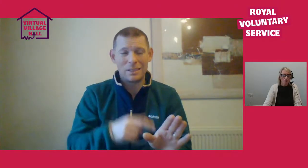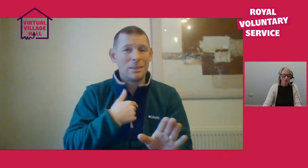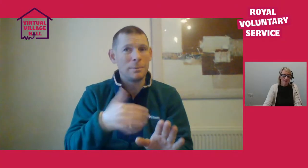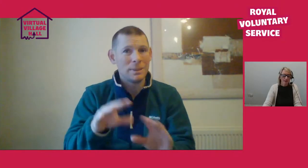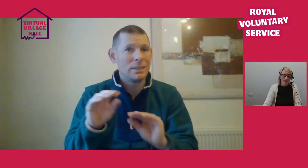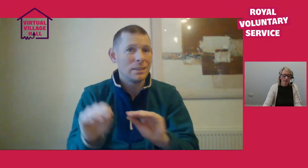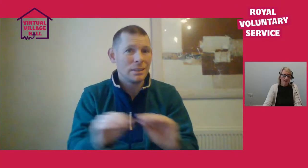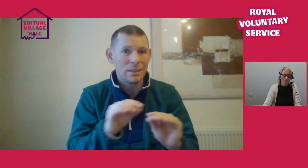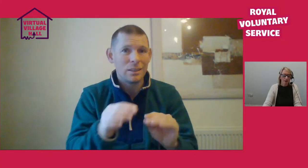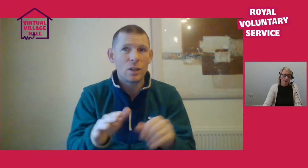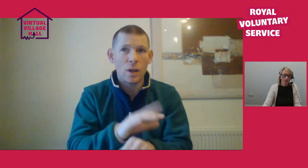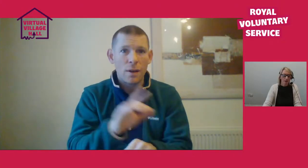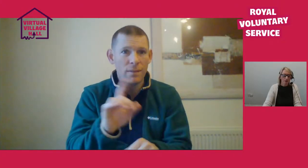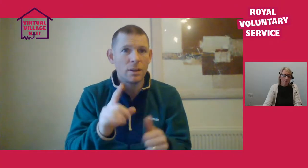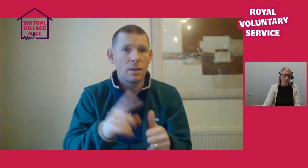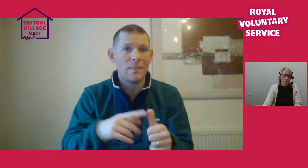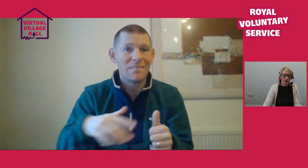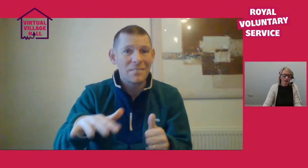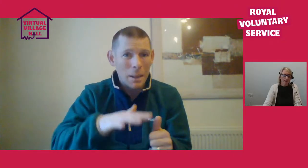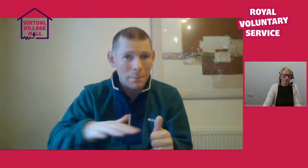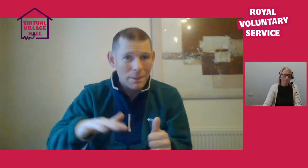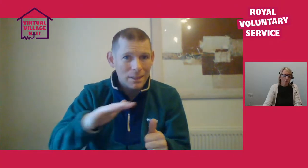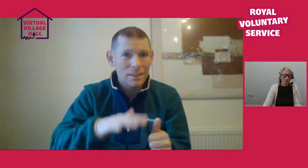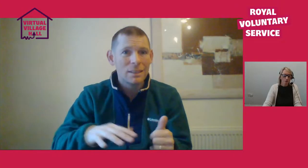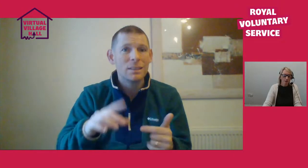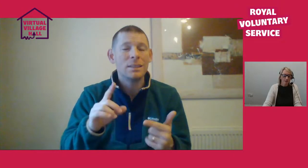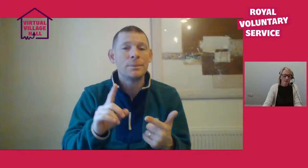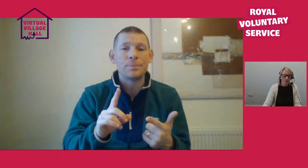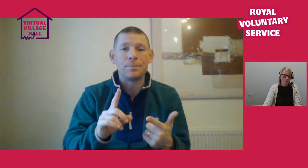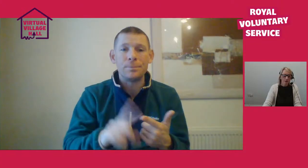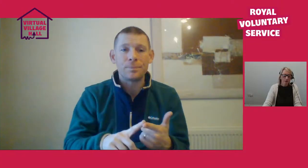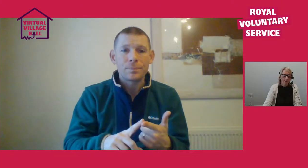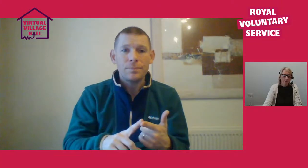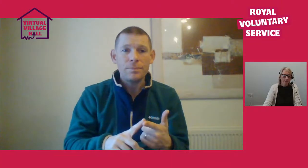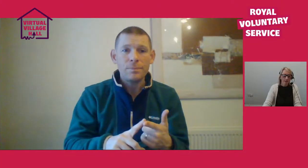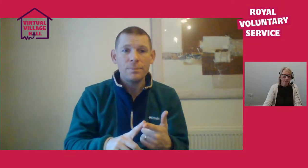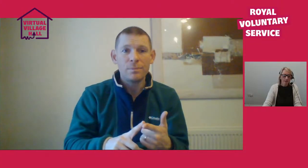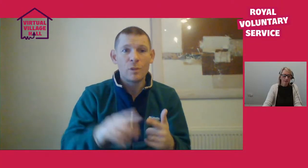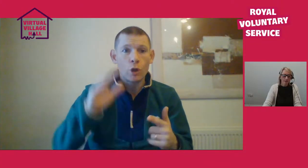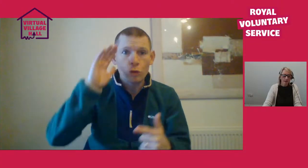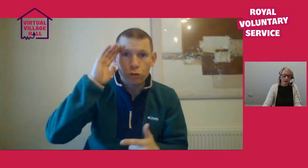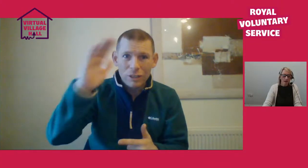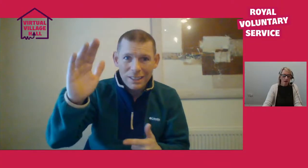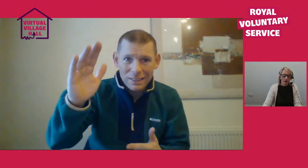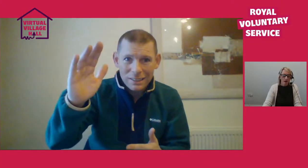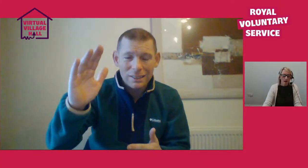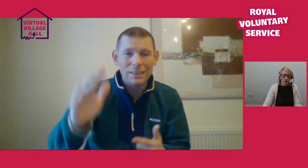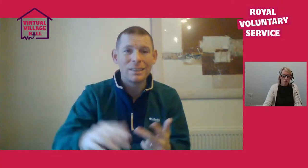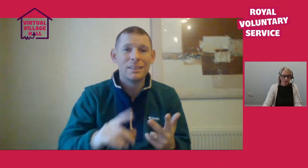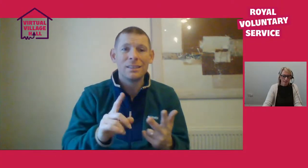So far this academic year, we have covered, as I said, family signs,